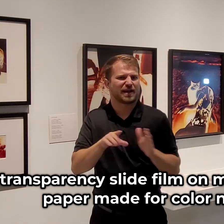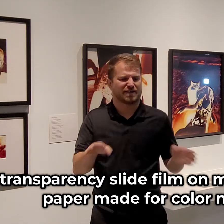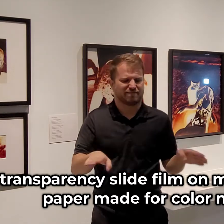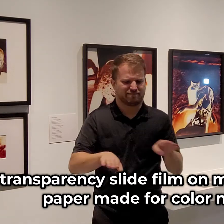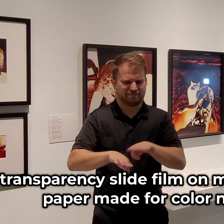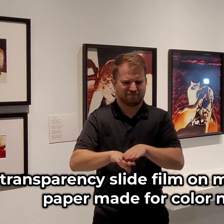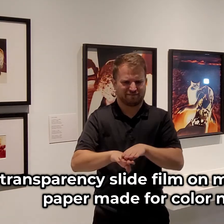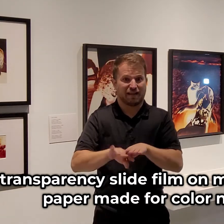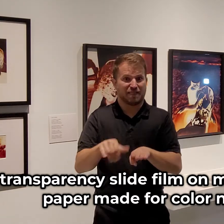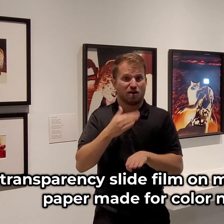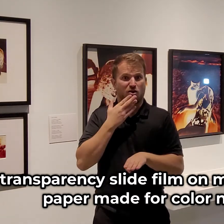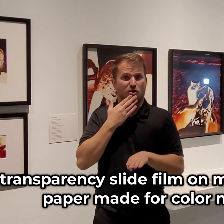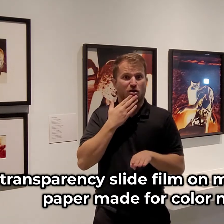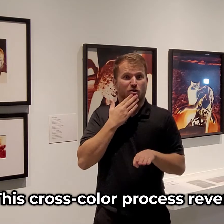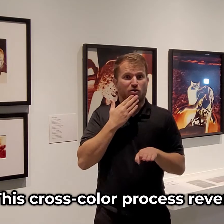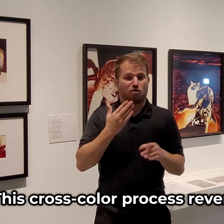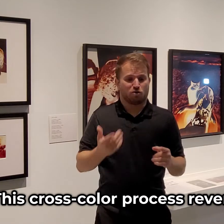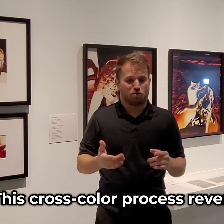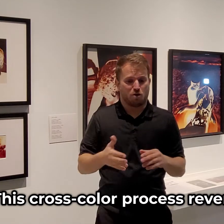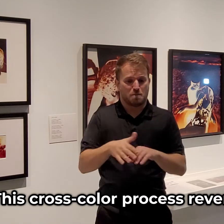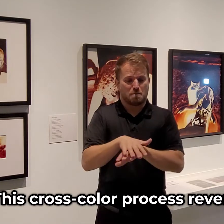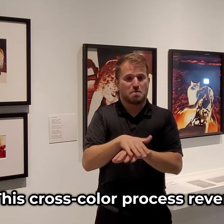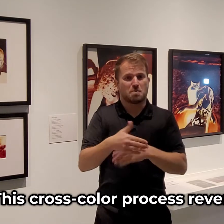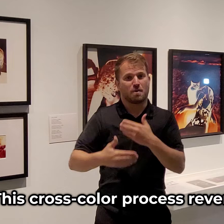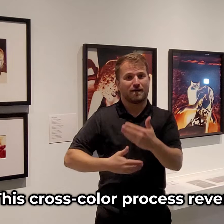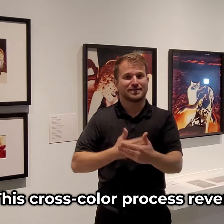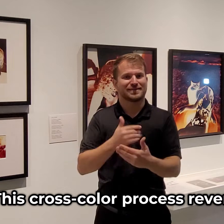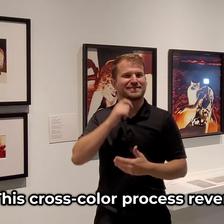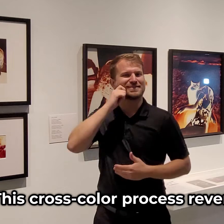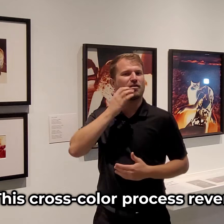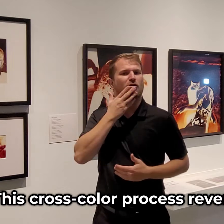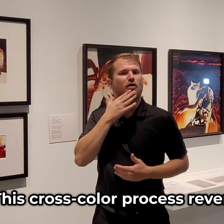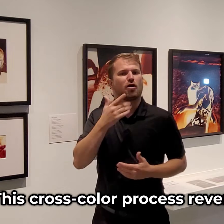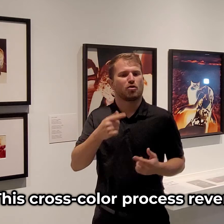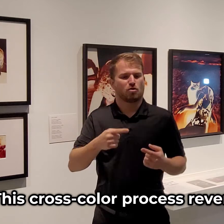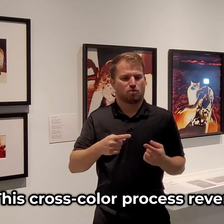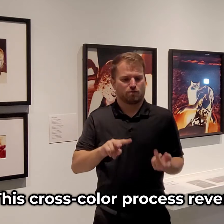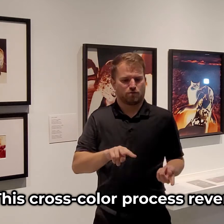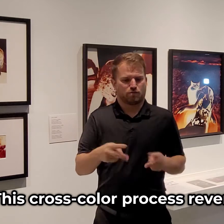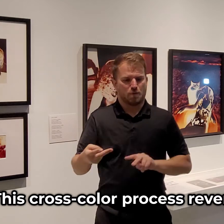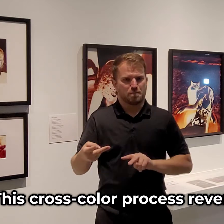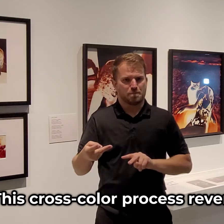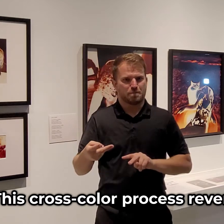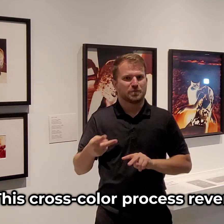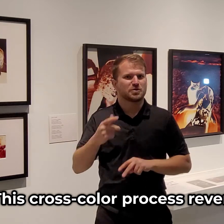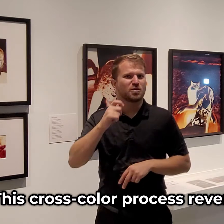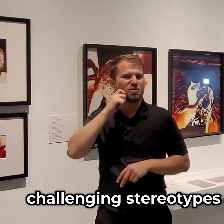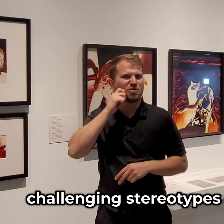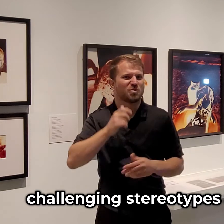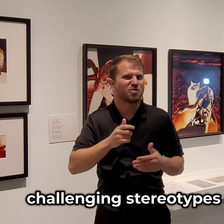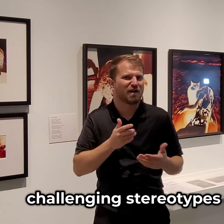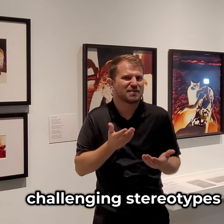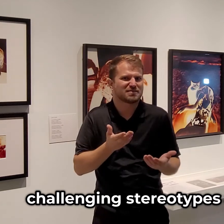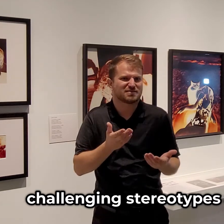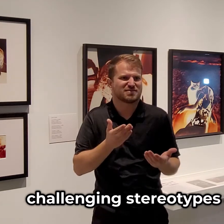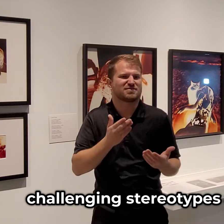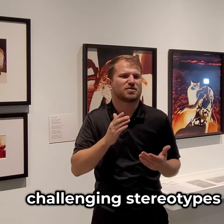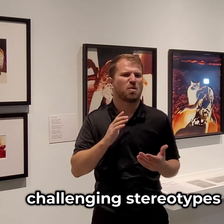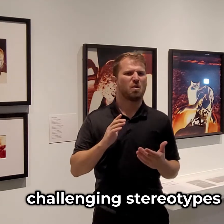negatives. This cross-color process reversed skin tones, challenging stereotypes